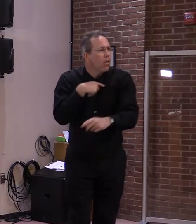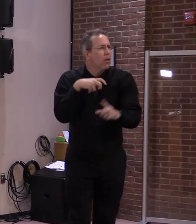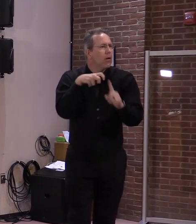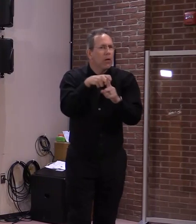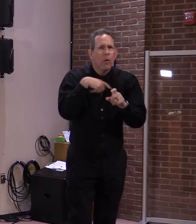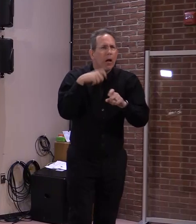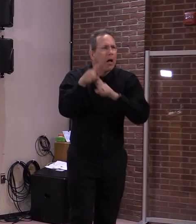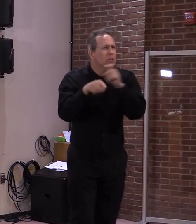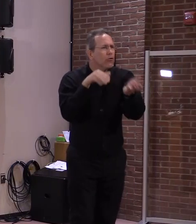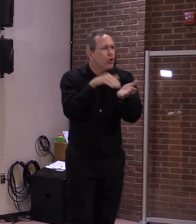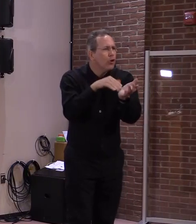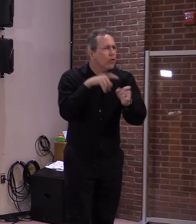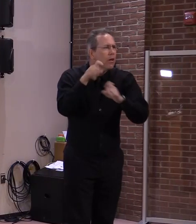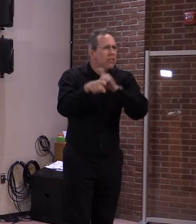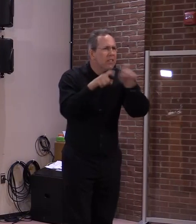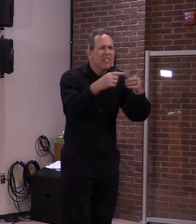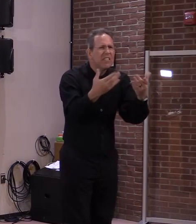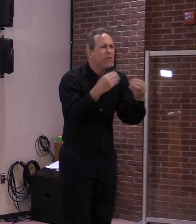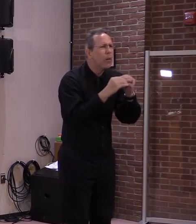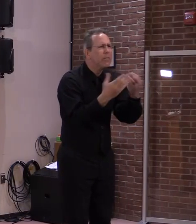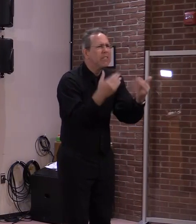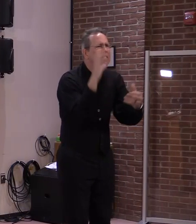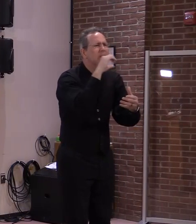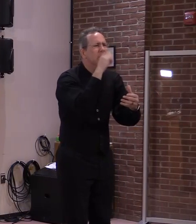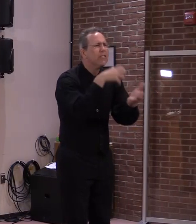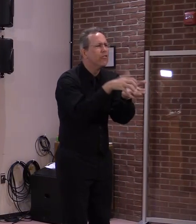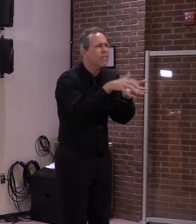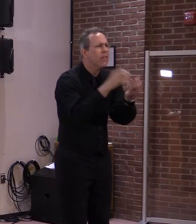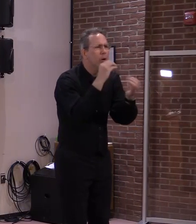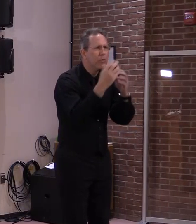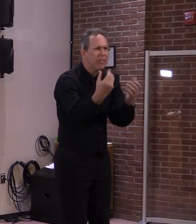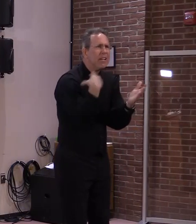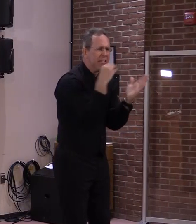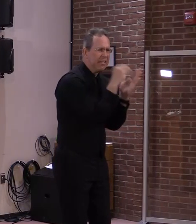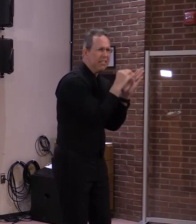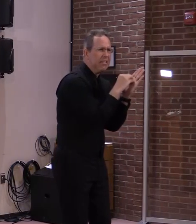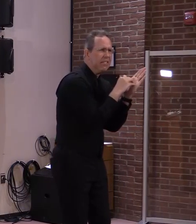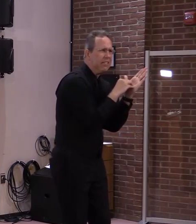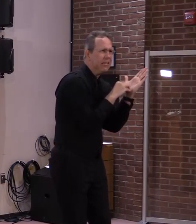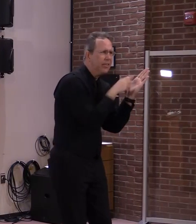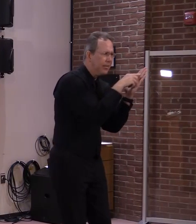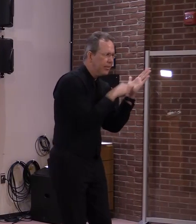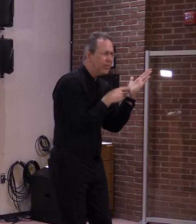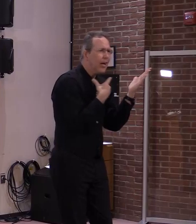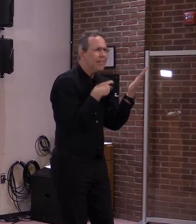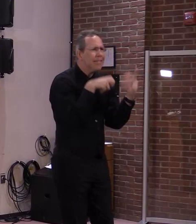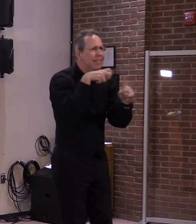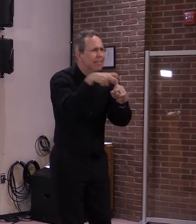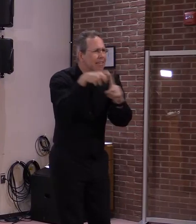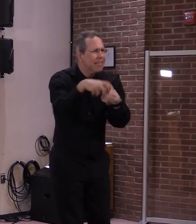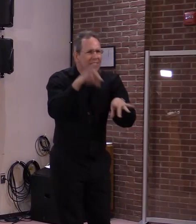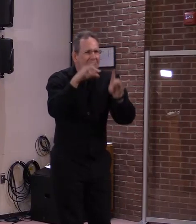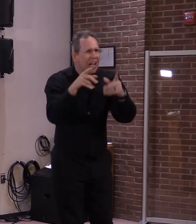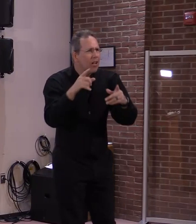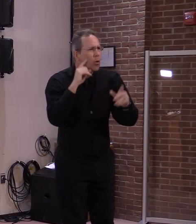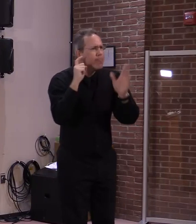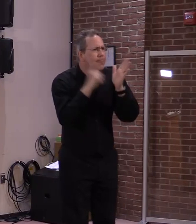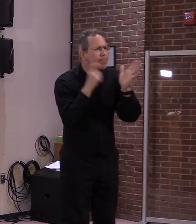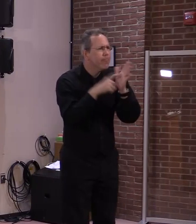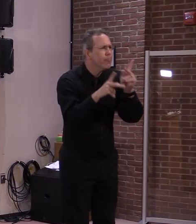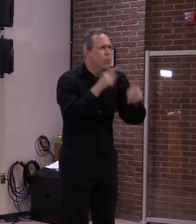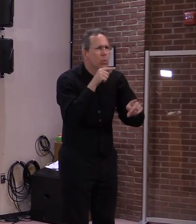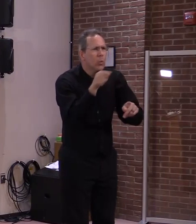providers to see if we could suss out other people that were homebound that may not be on a